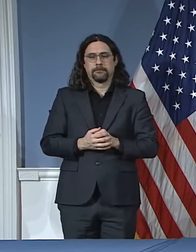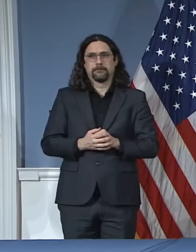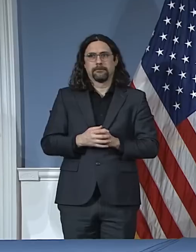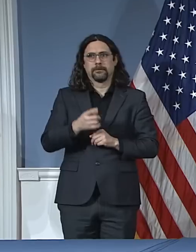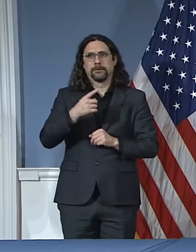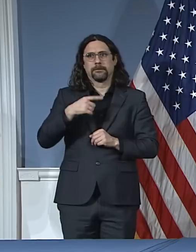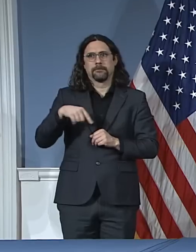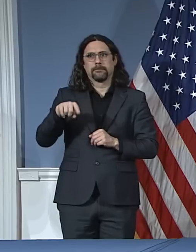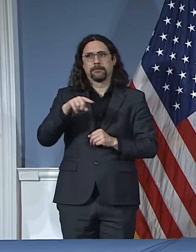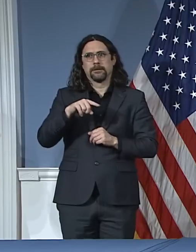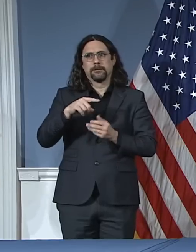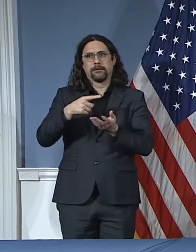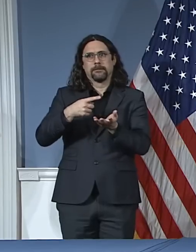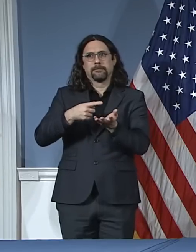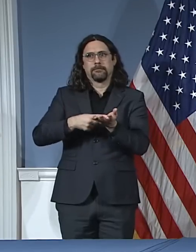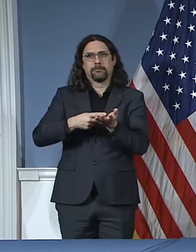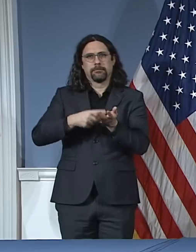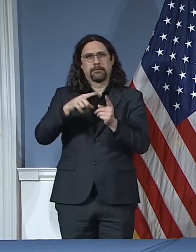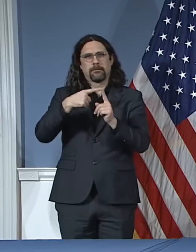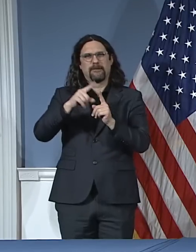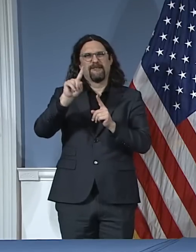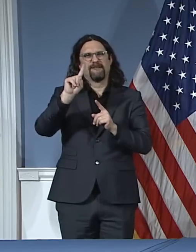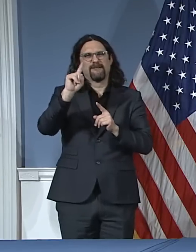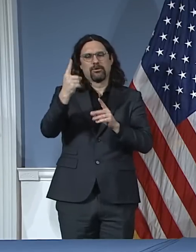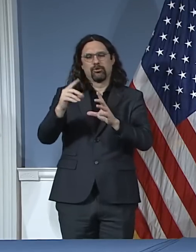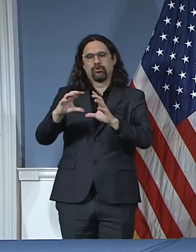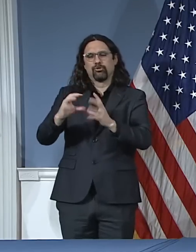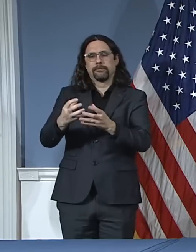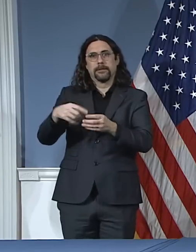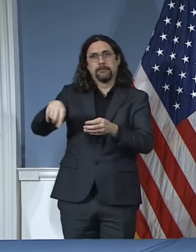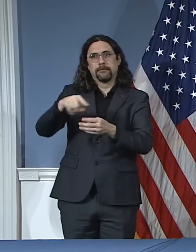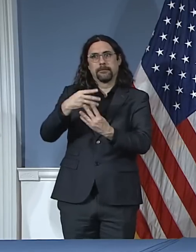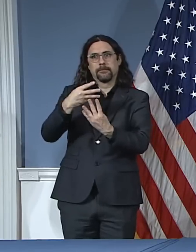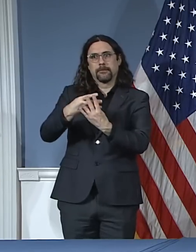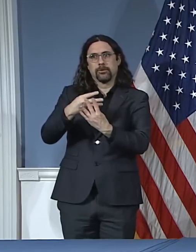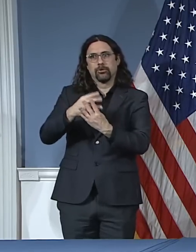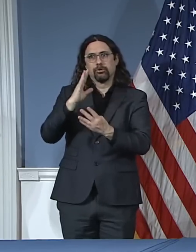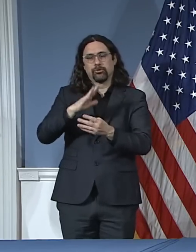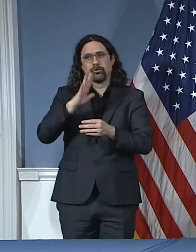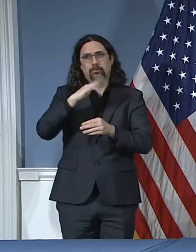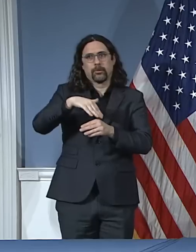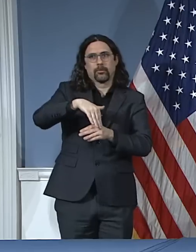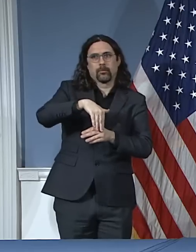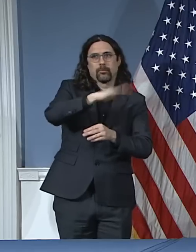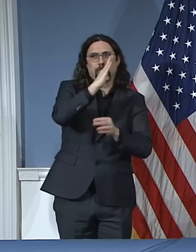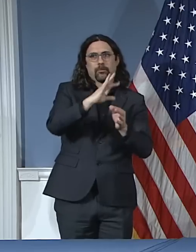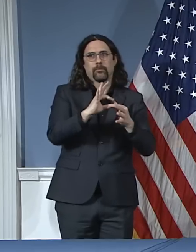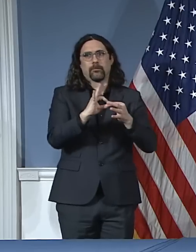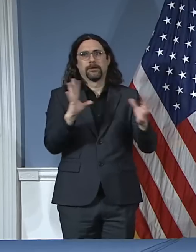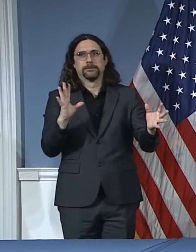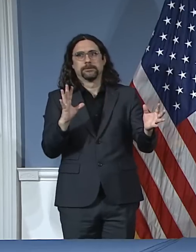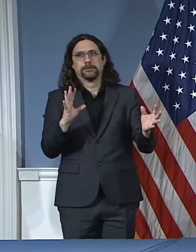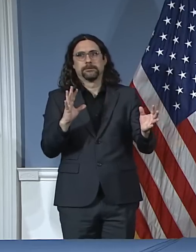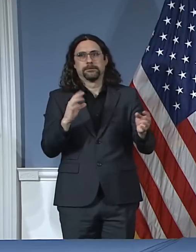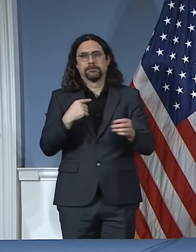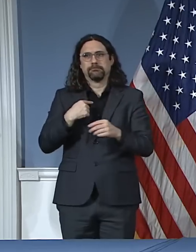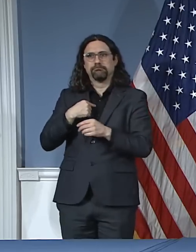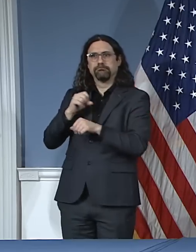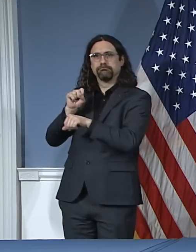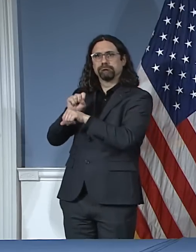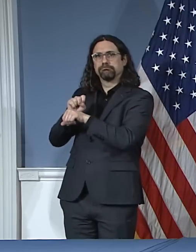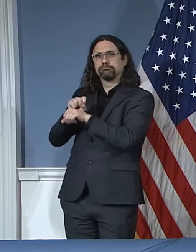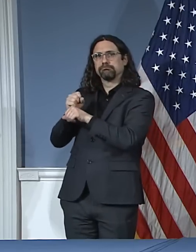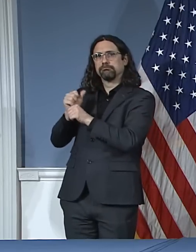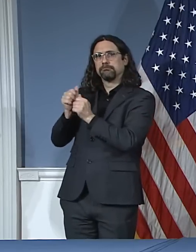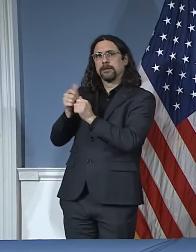and a rapid one. I have been working closely with the police commissioner and other officials, and obviously our correction leadership, to determine the